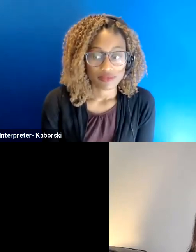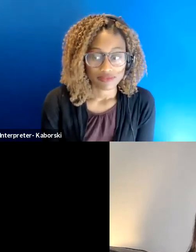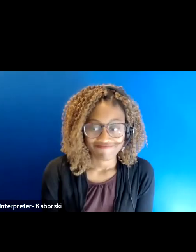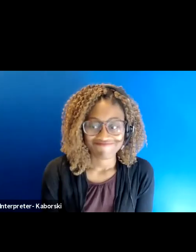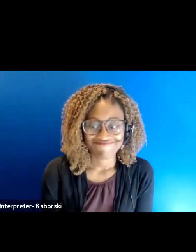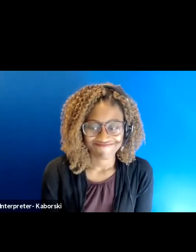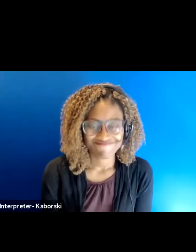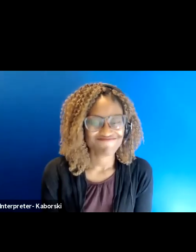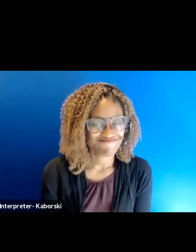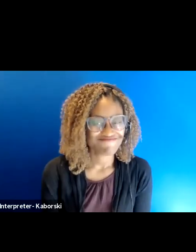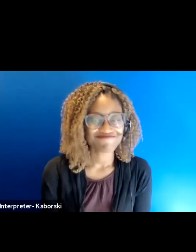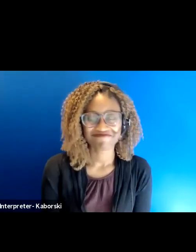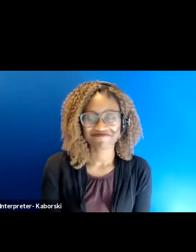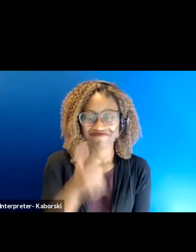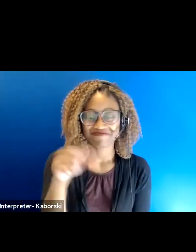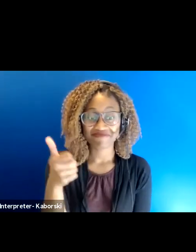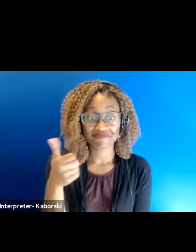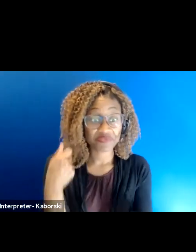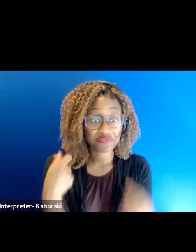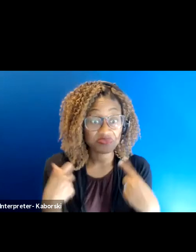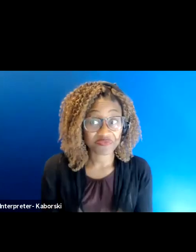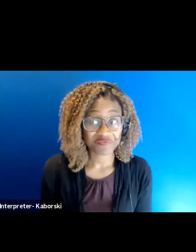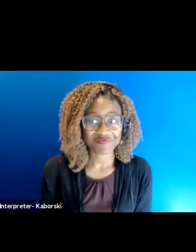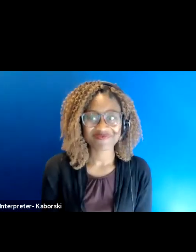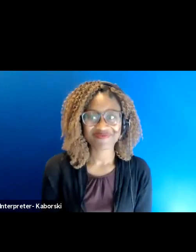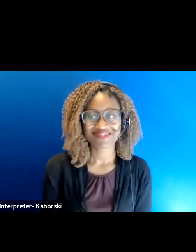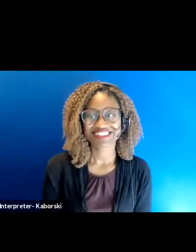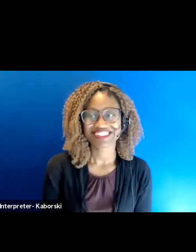Any other questions?